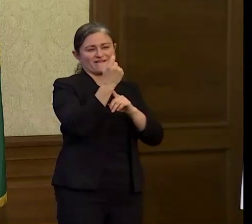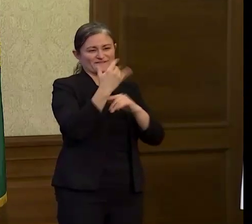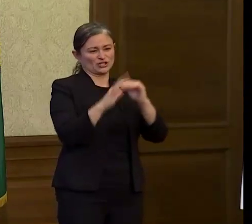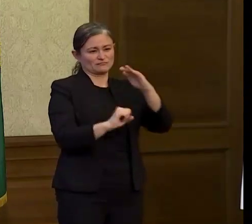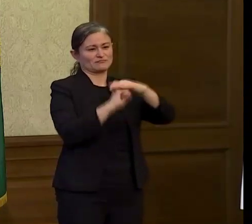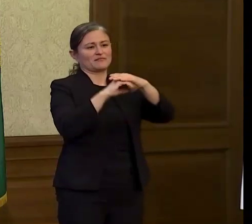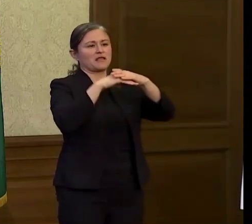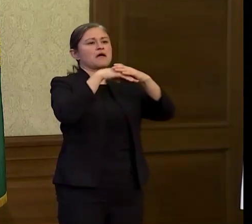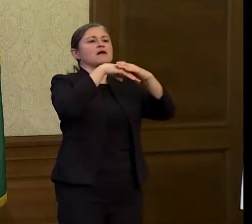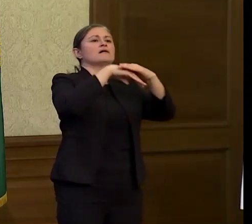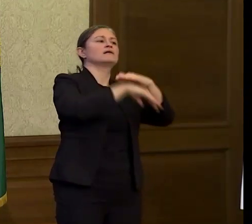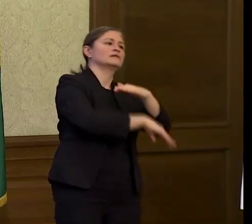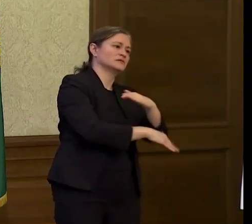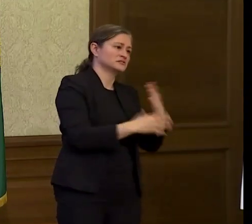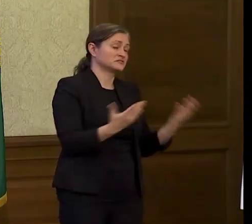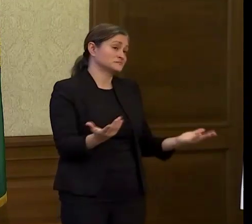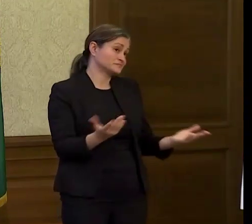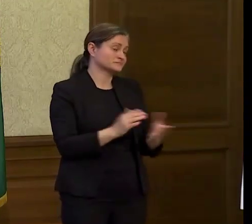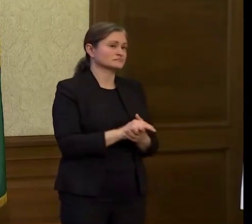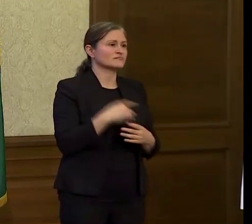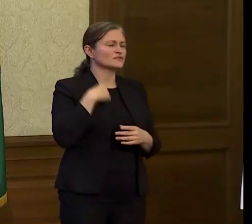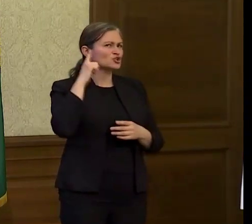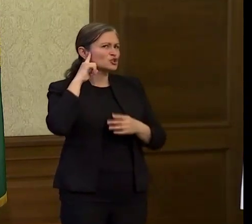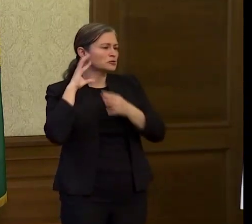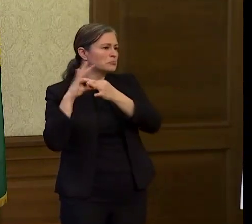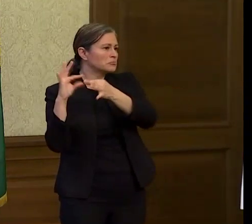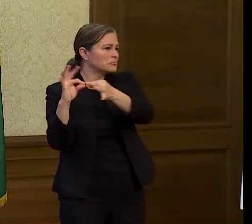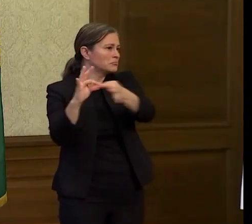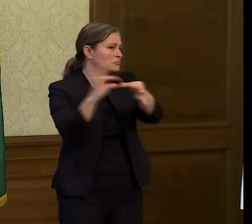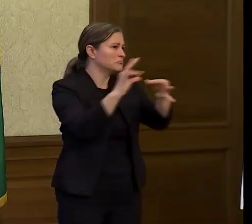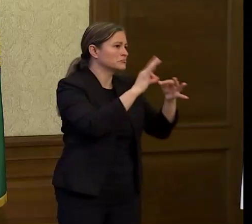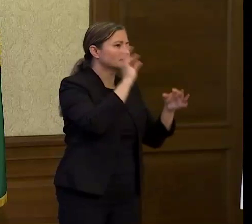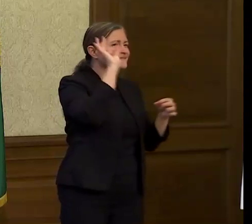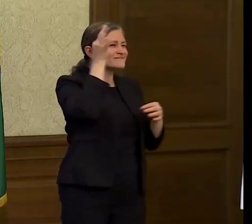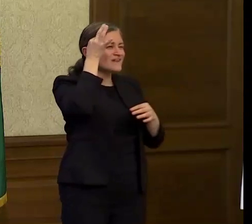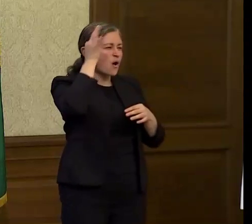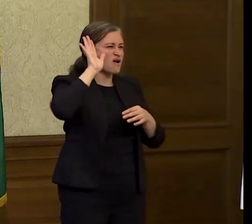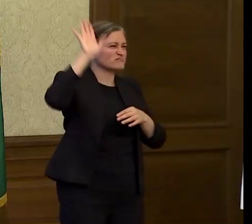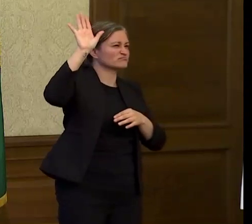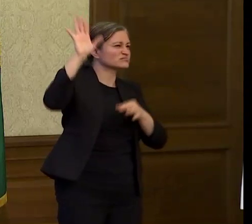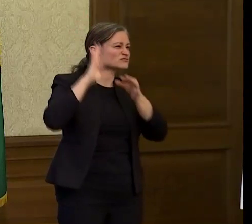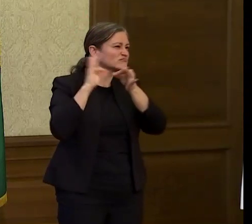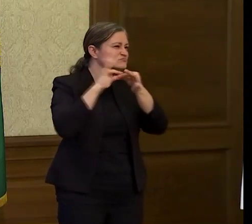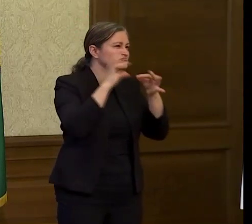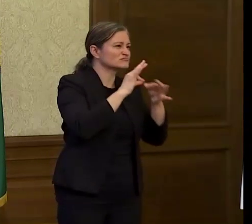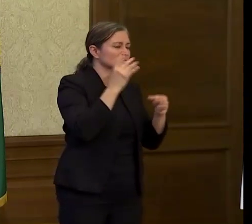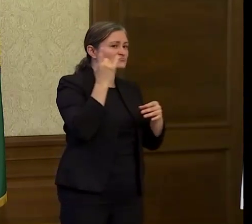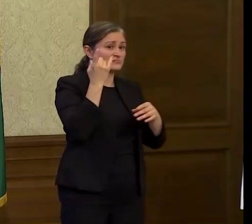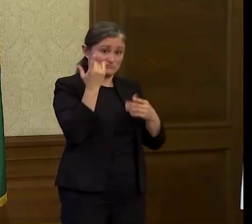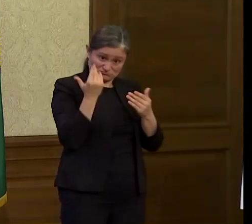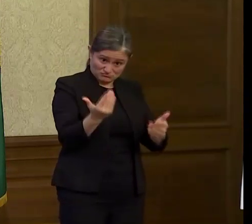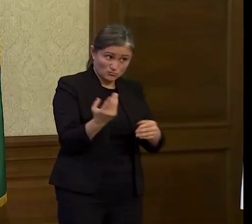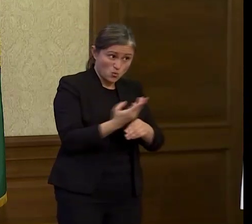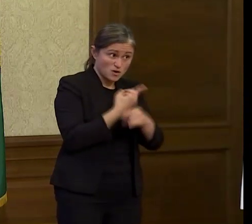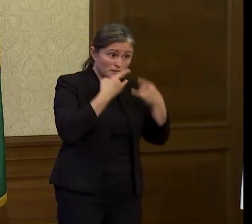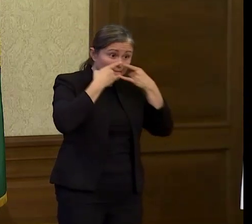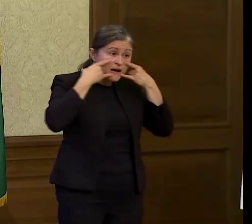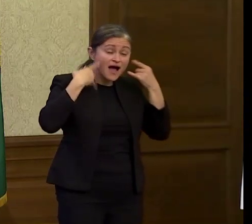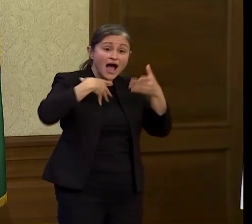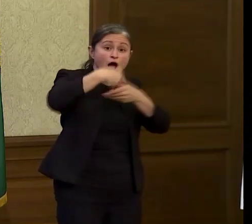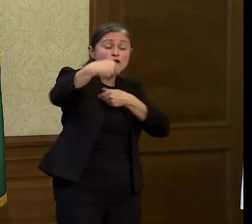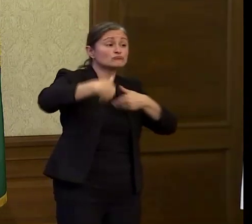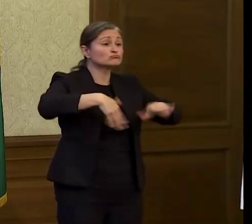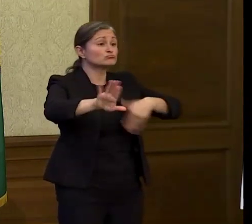of discussion now, particularly at the federal level, around the use of masks in public. And we are in the process of